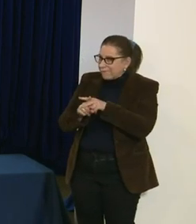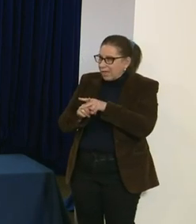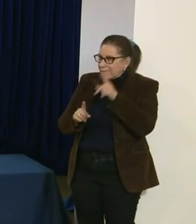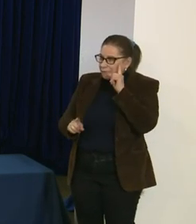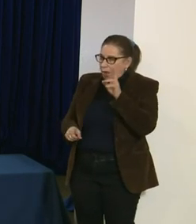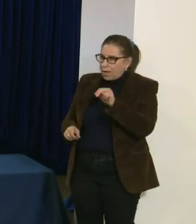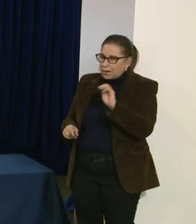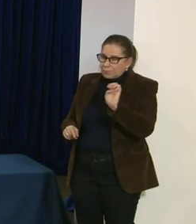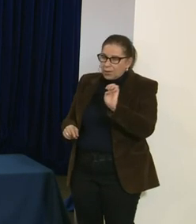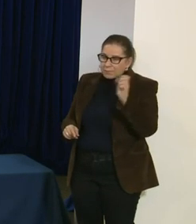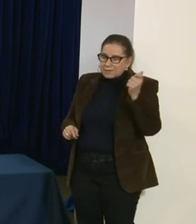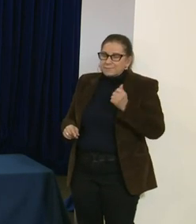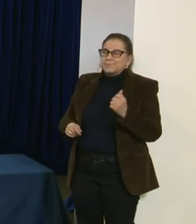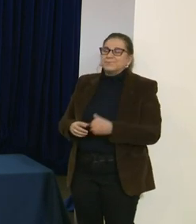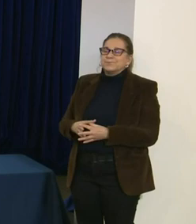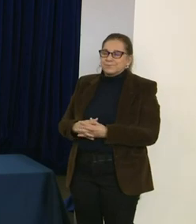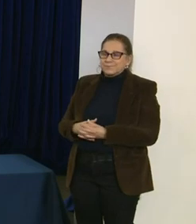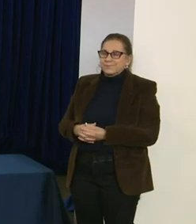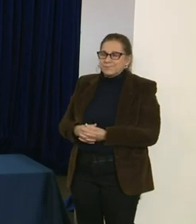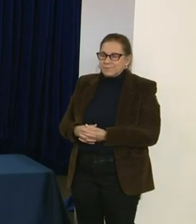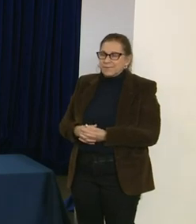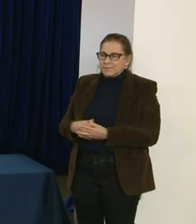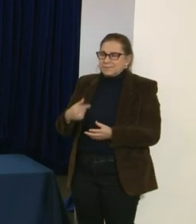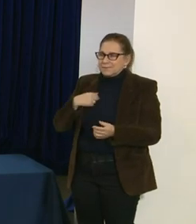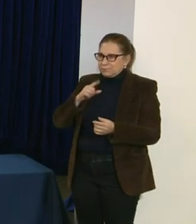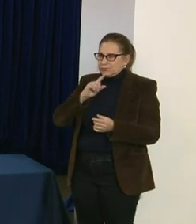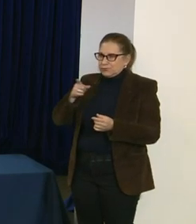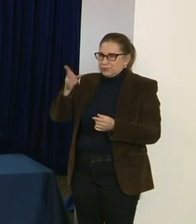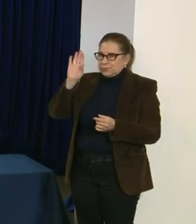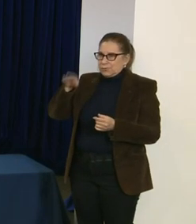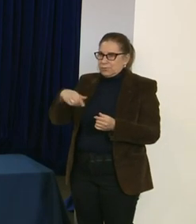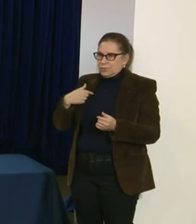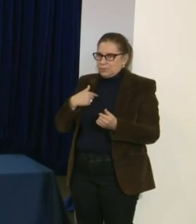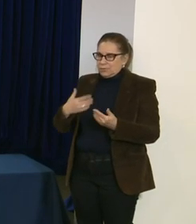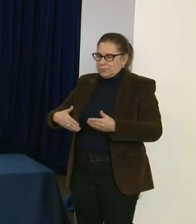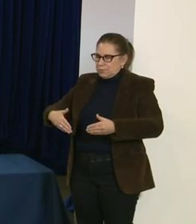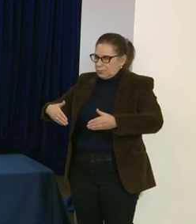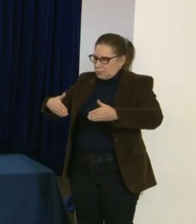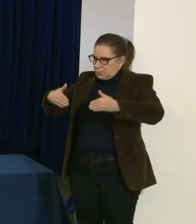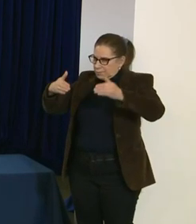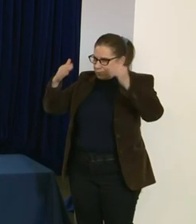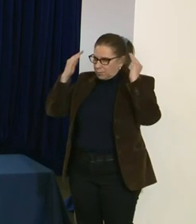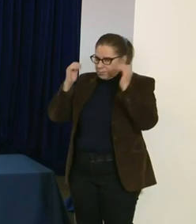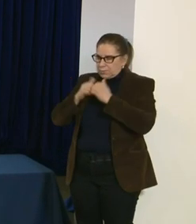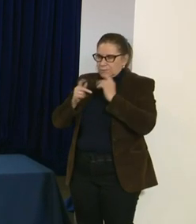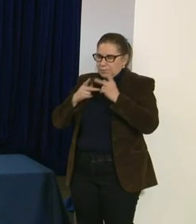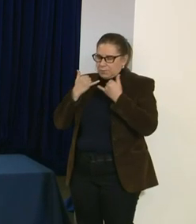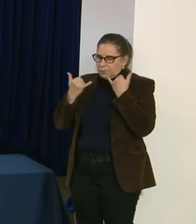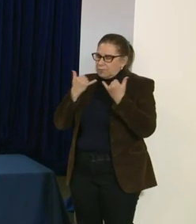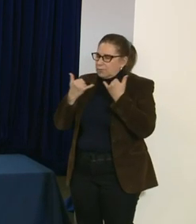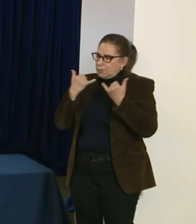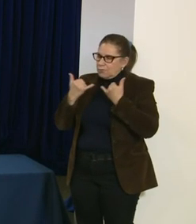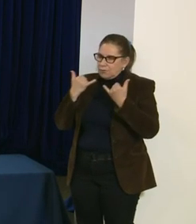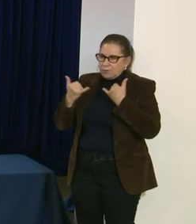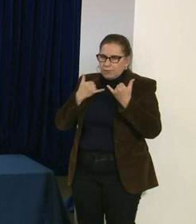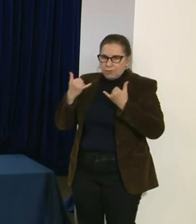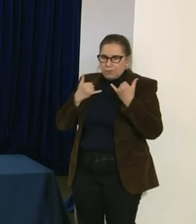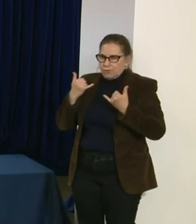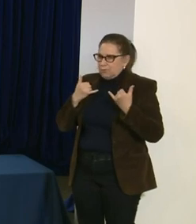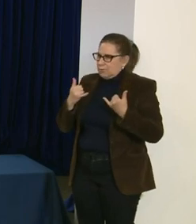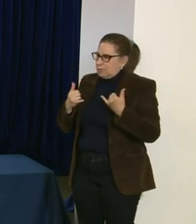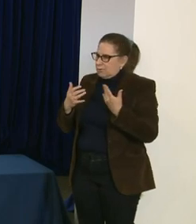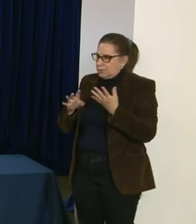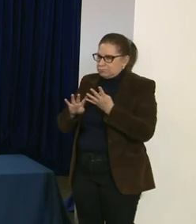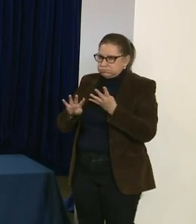that we have been deluged with calls and people going to the website to